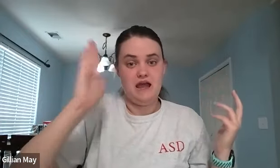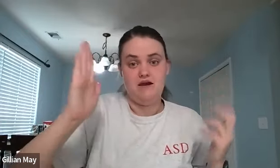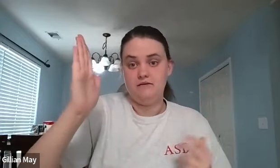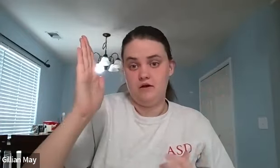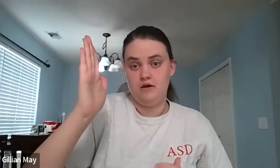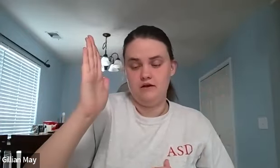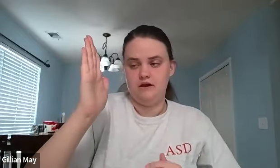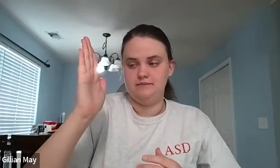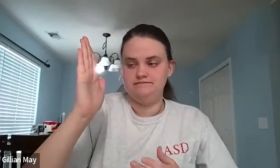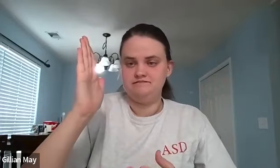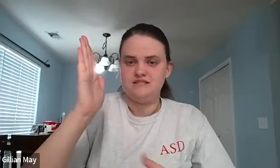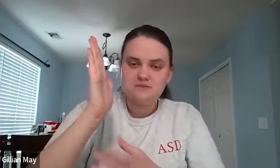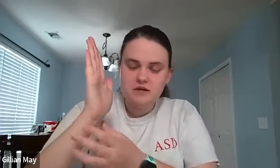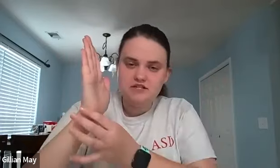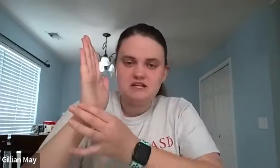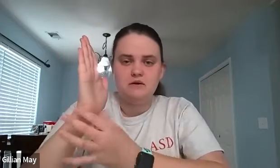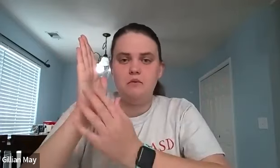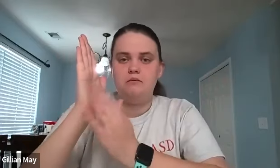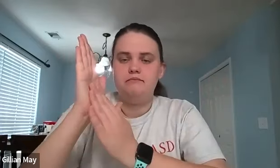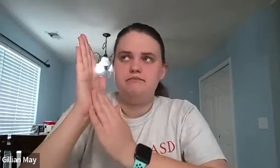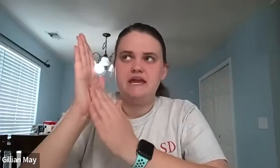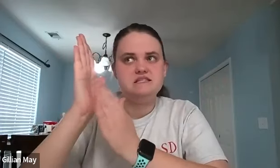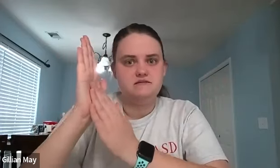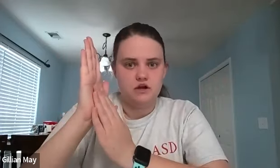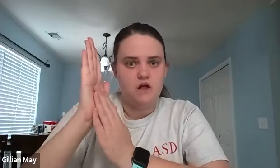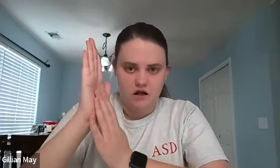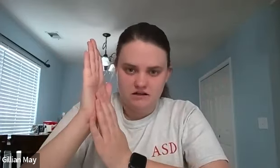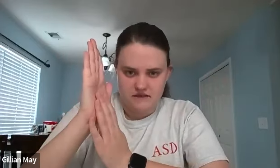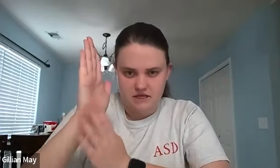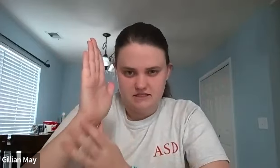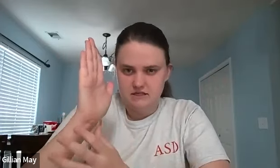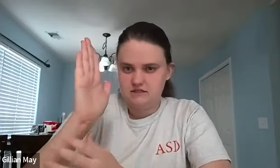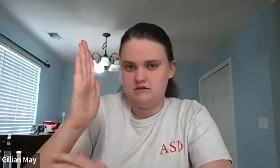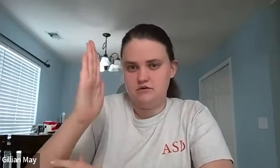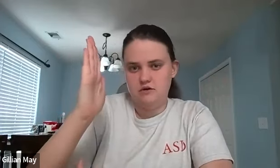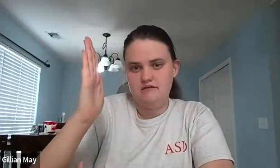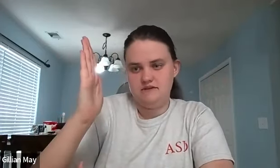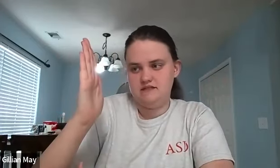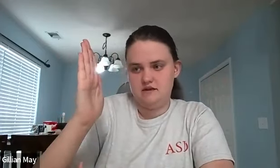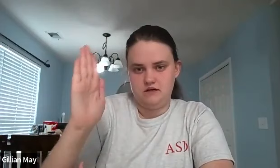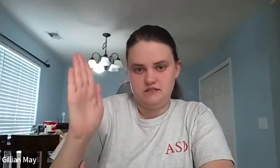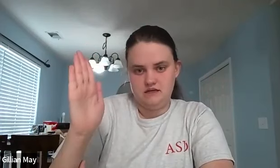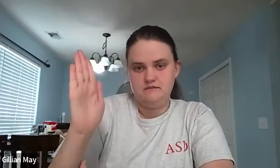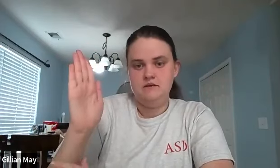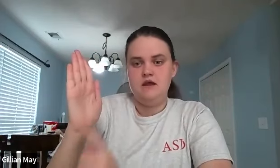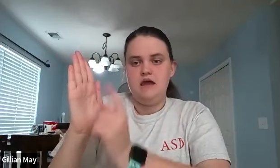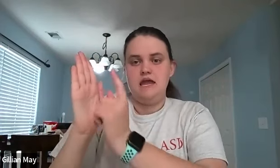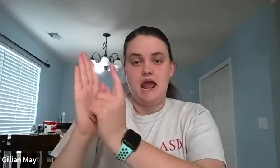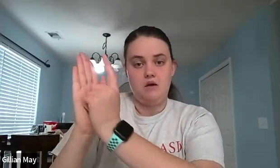have our, this is pretty much like the base of our clock, if that makes sense. So you'll have this sideways again. An